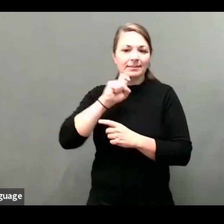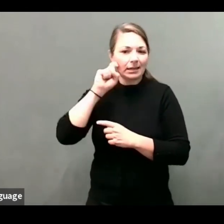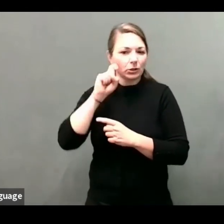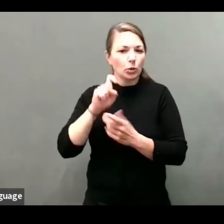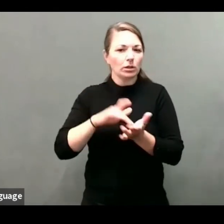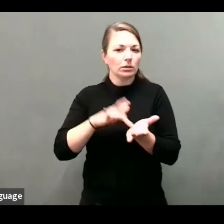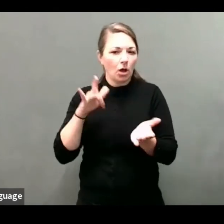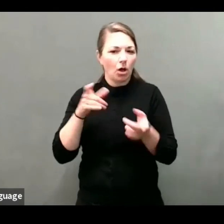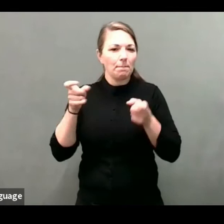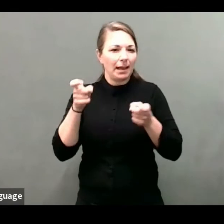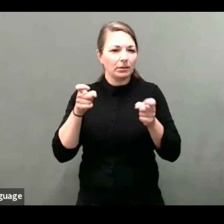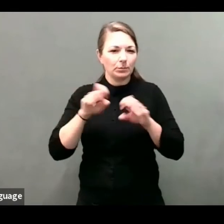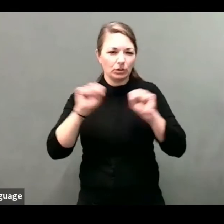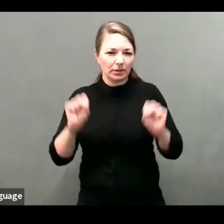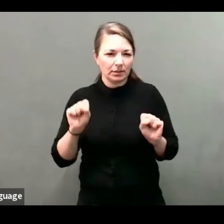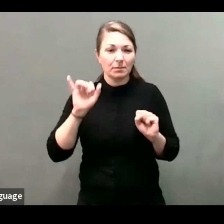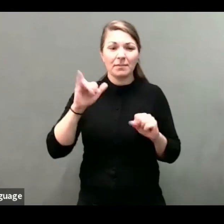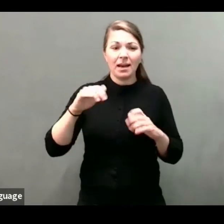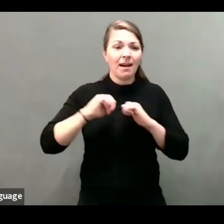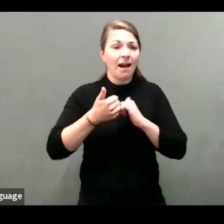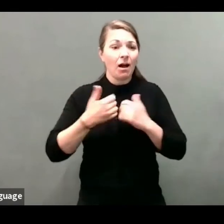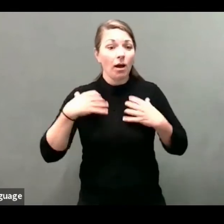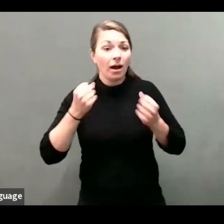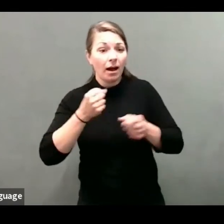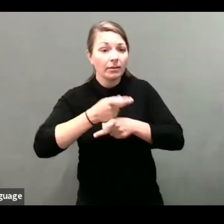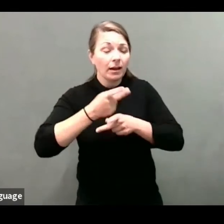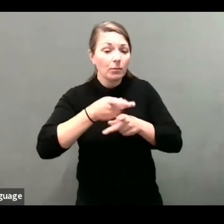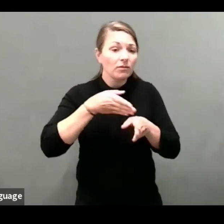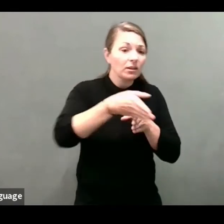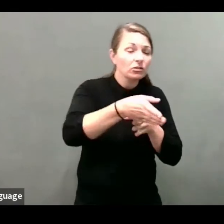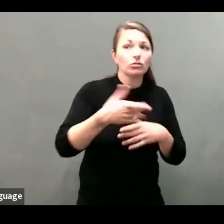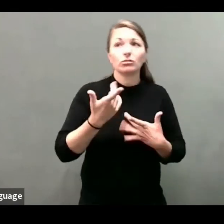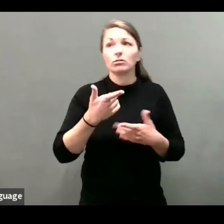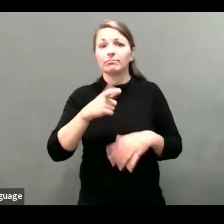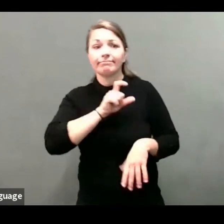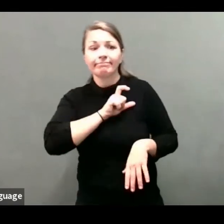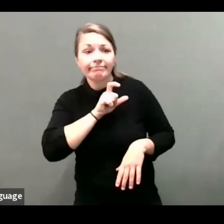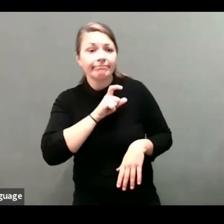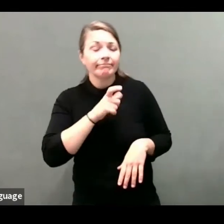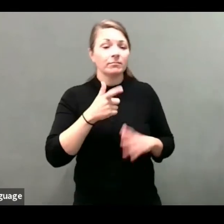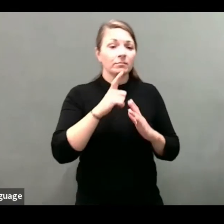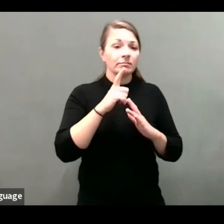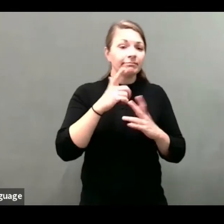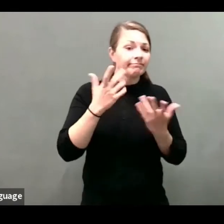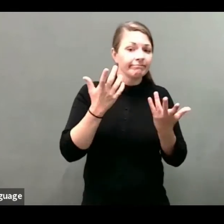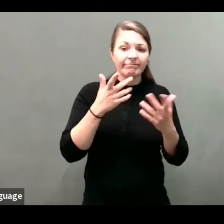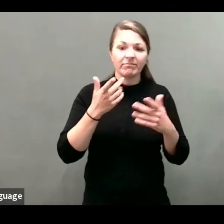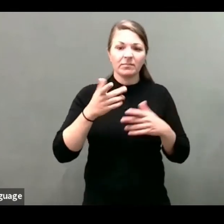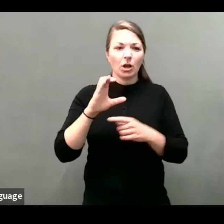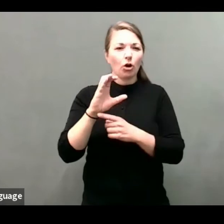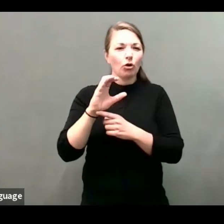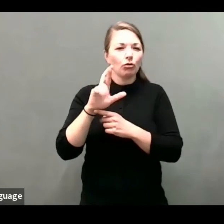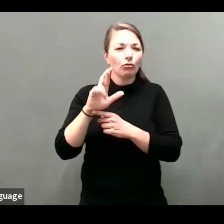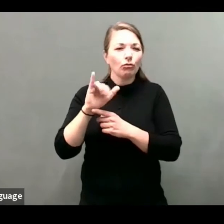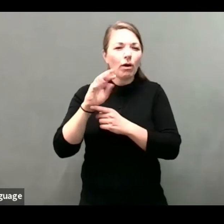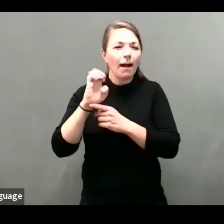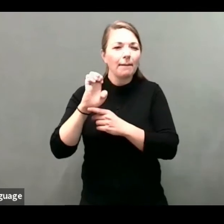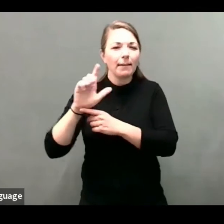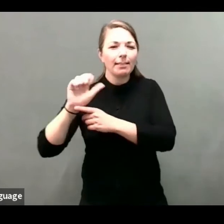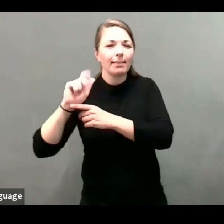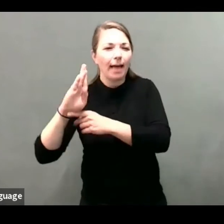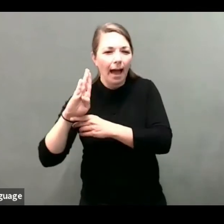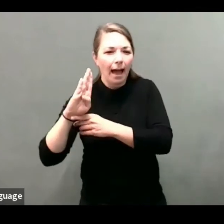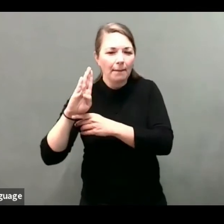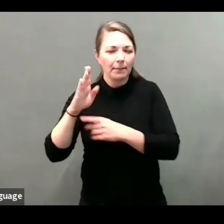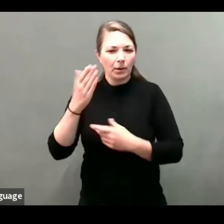healthcare professionals, law enforcement officers, the crime lab, to all keep track of